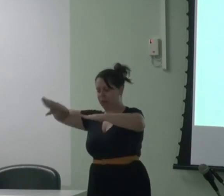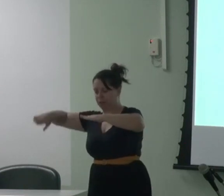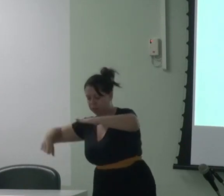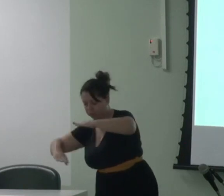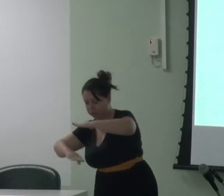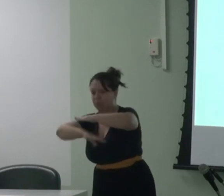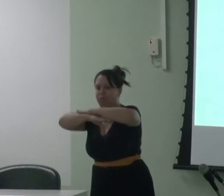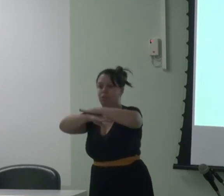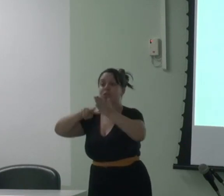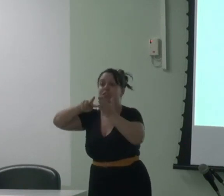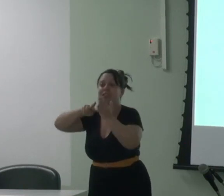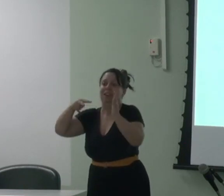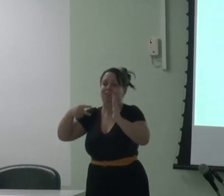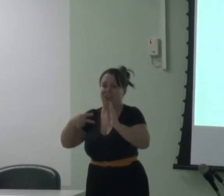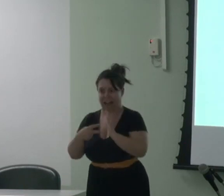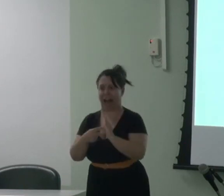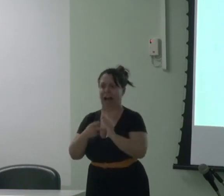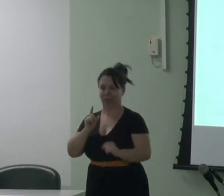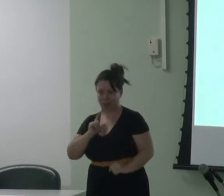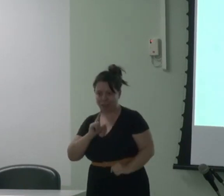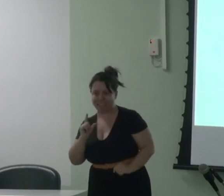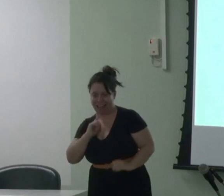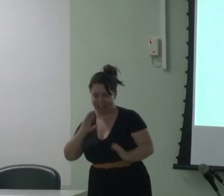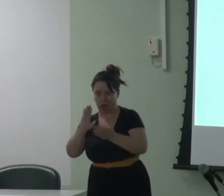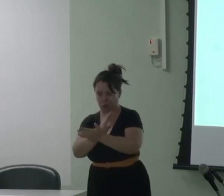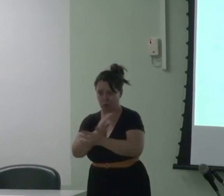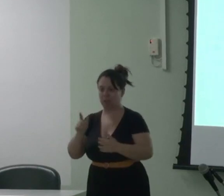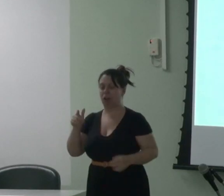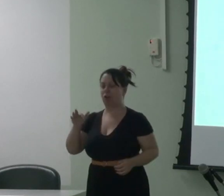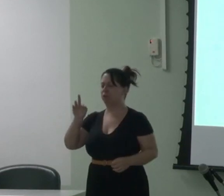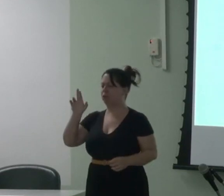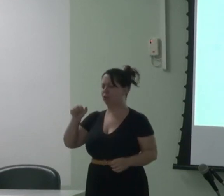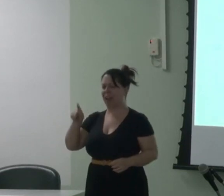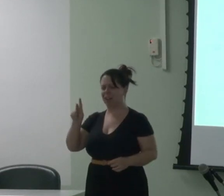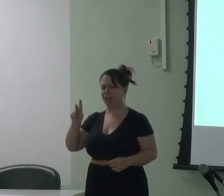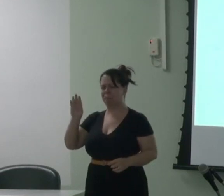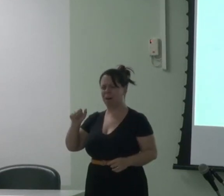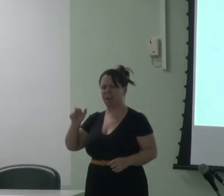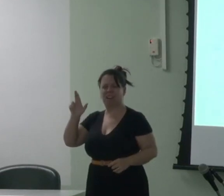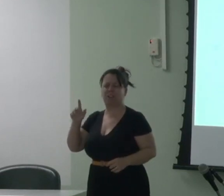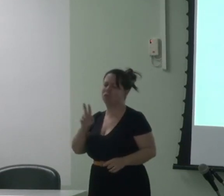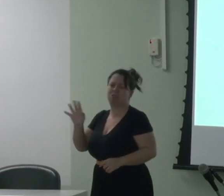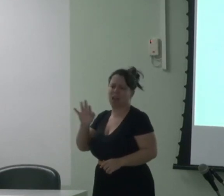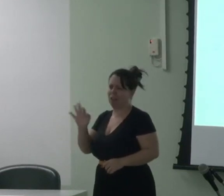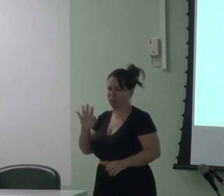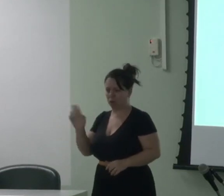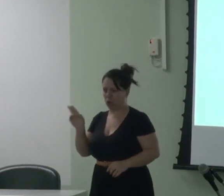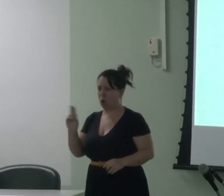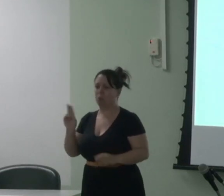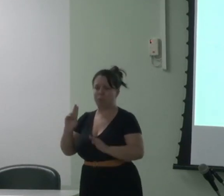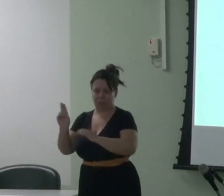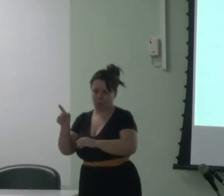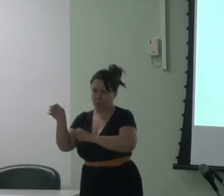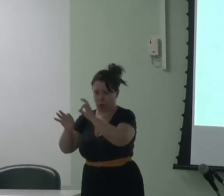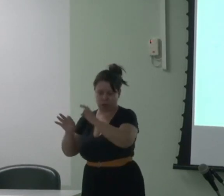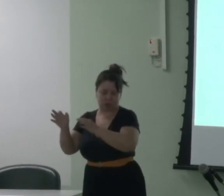surfacey relations. And the framework Hajchova is working in is